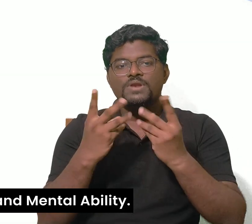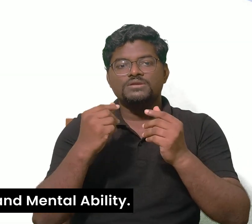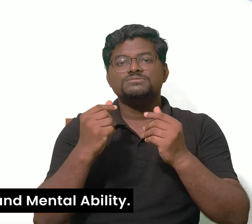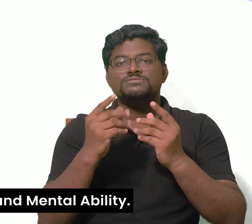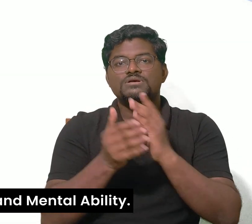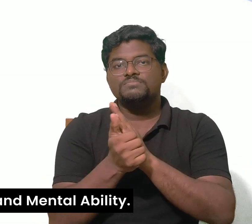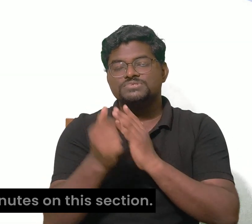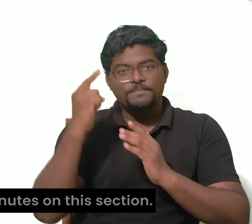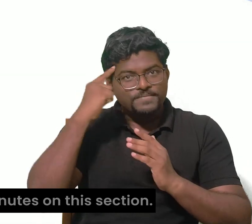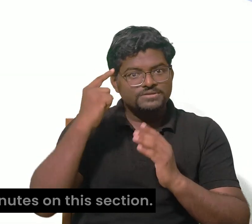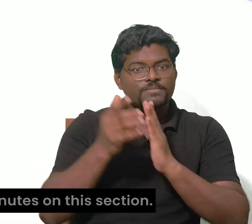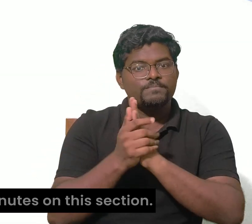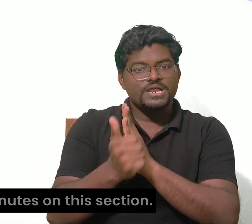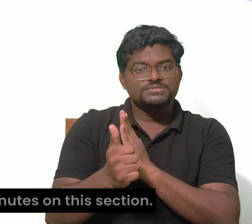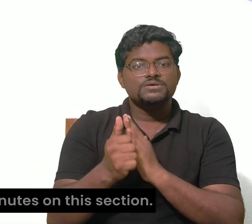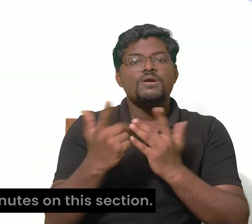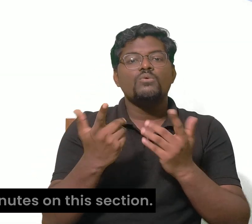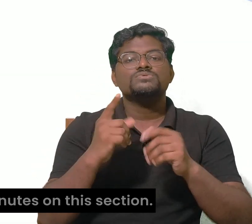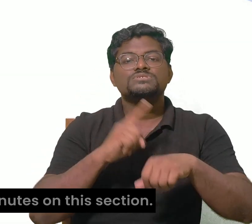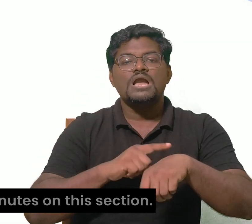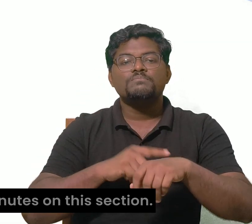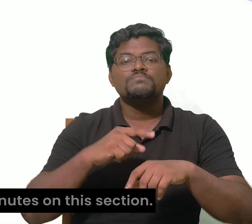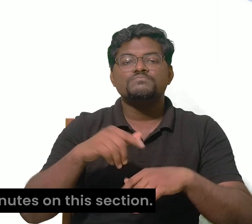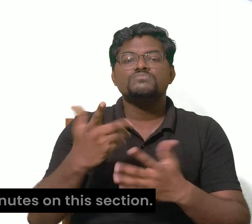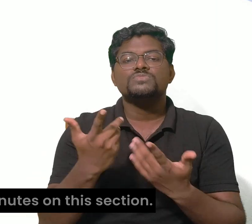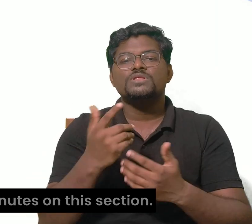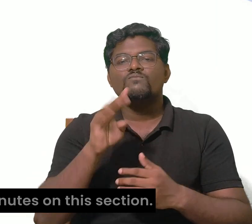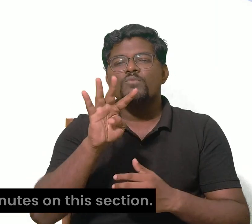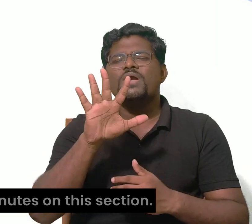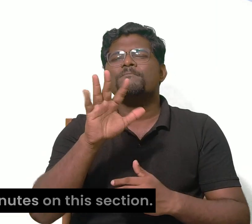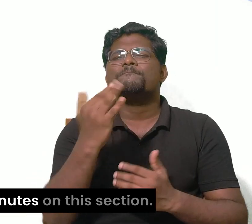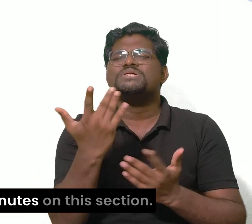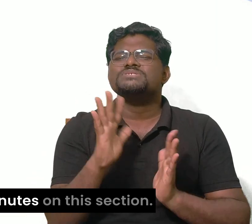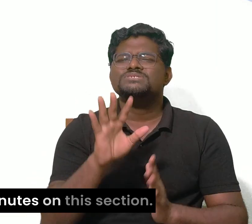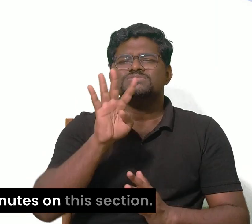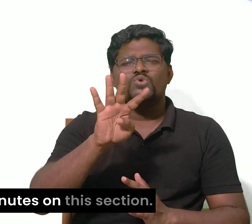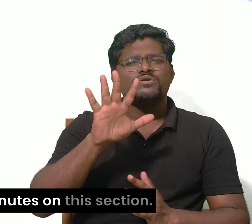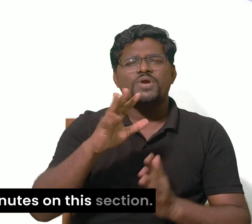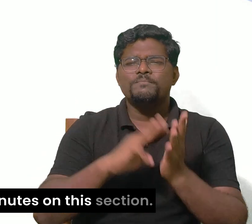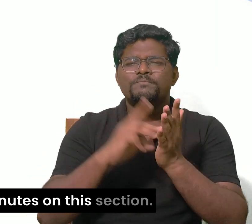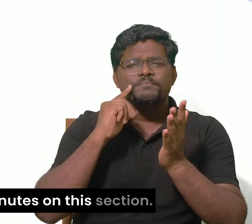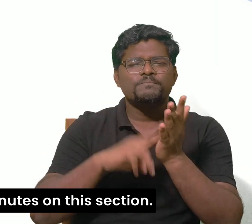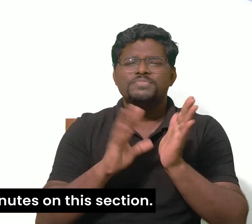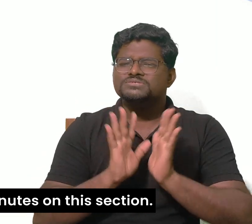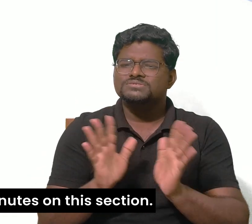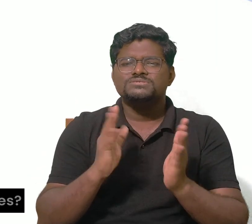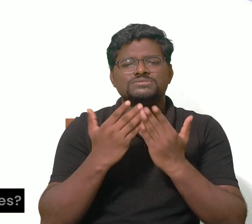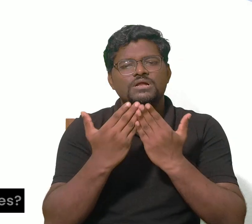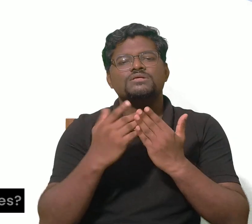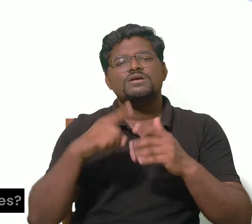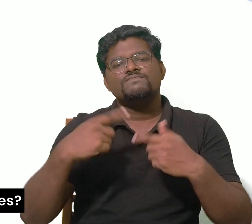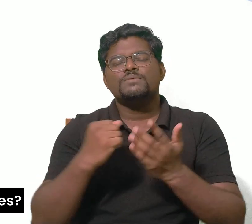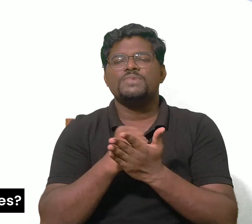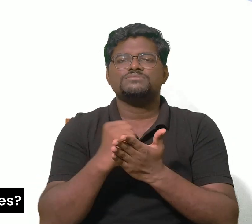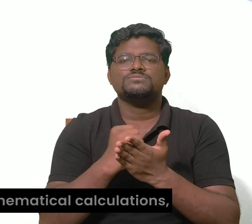ability. Aptitude and mental ability, we need to spend time at least 45 minutes. Why 45 minutes? Because this